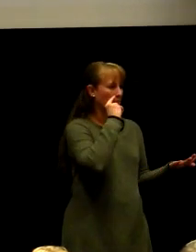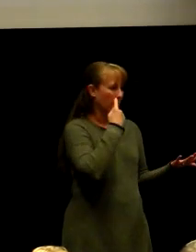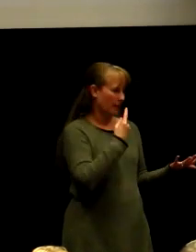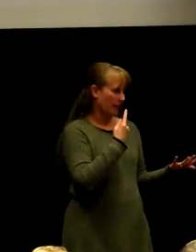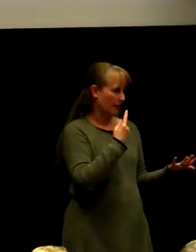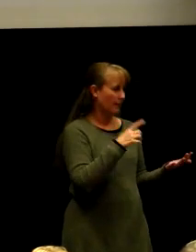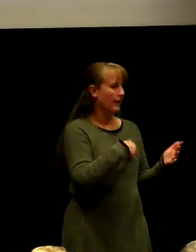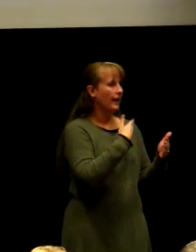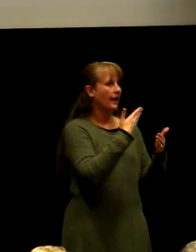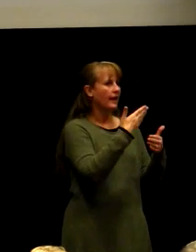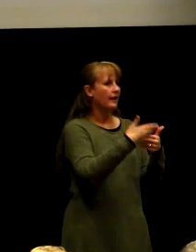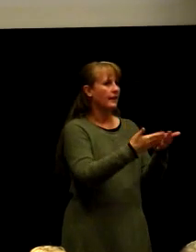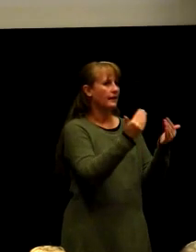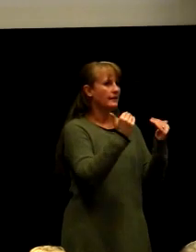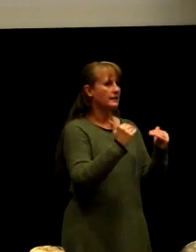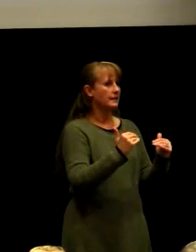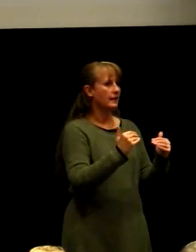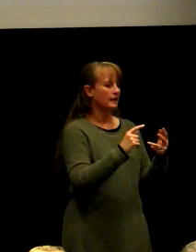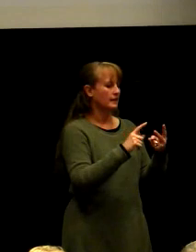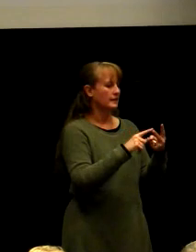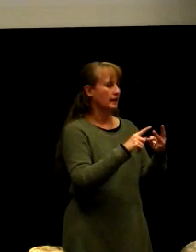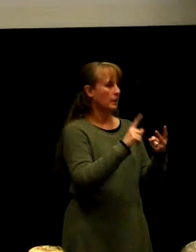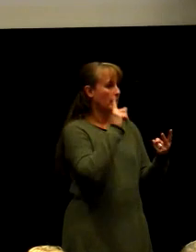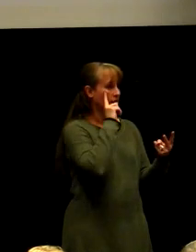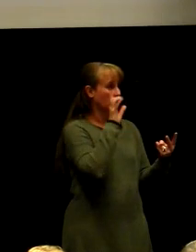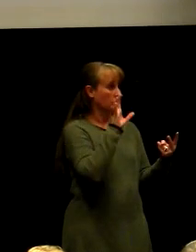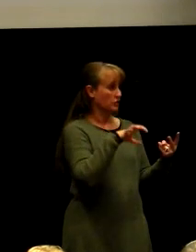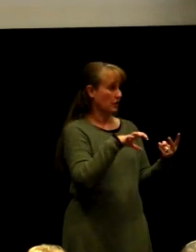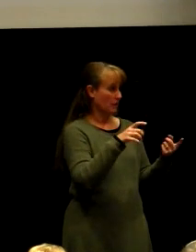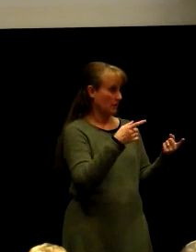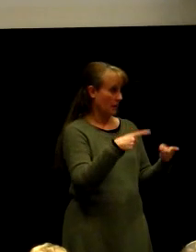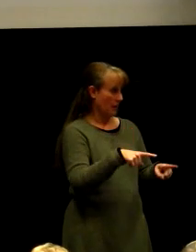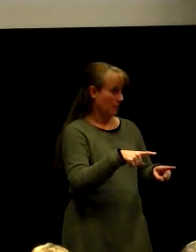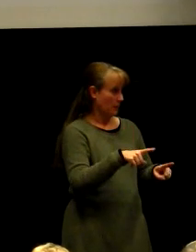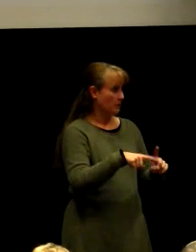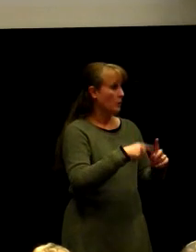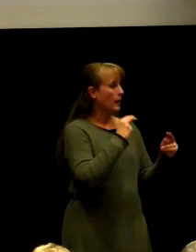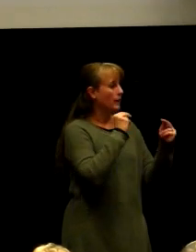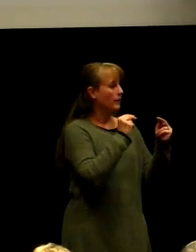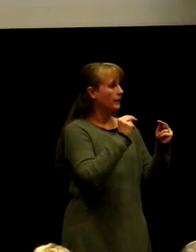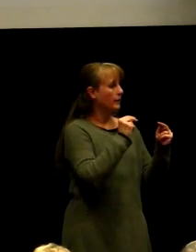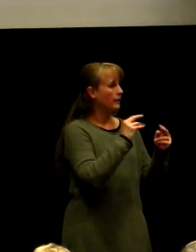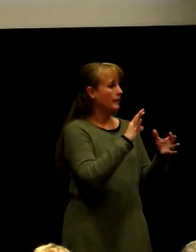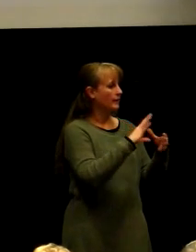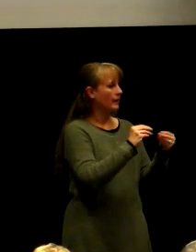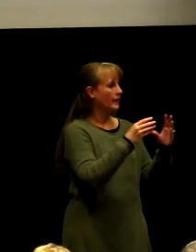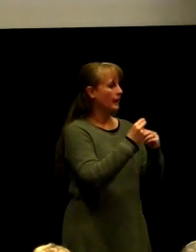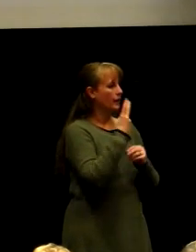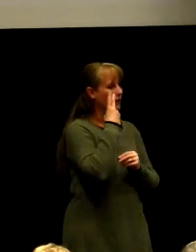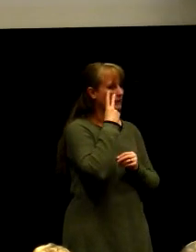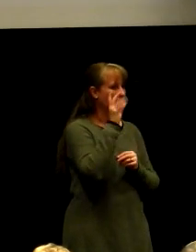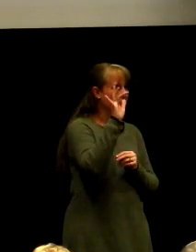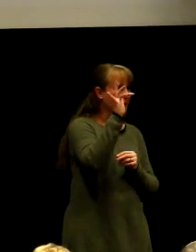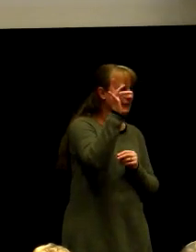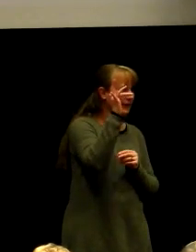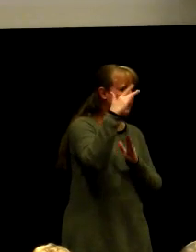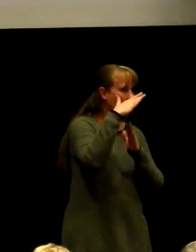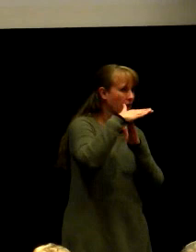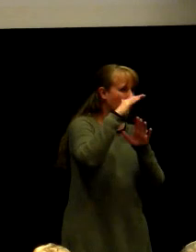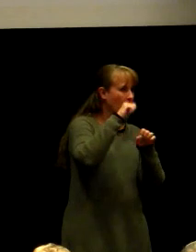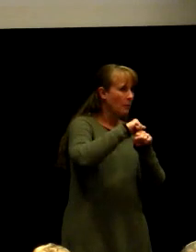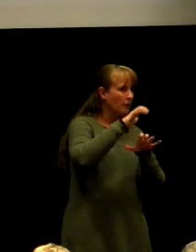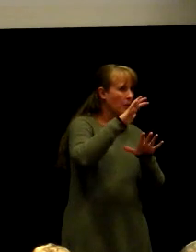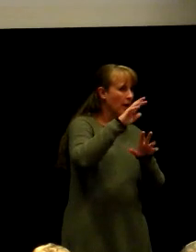then the second part is the shock that occurs when the narrator sees a glint on the top of one of the